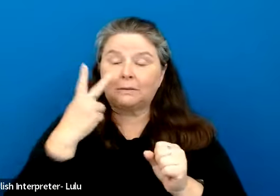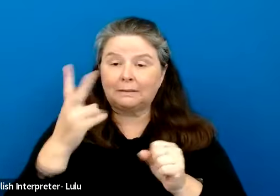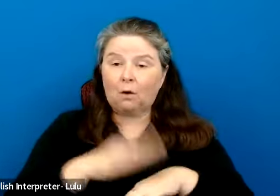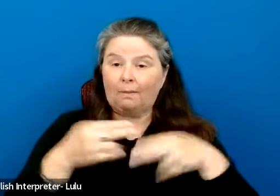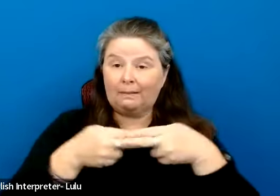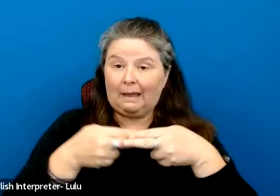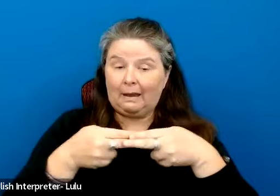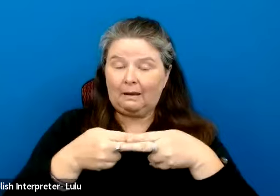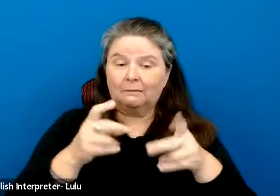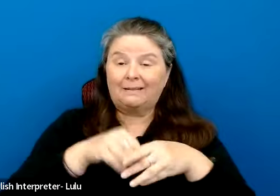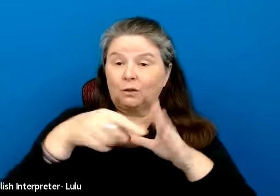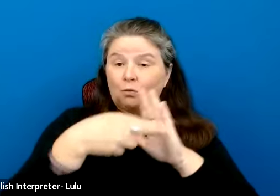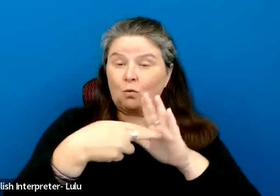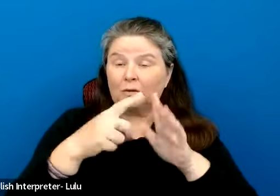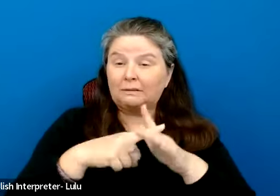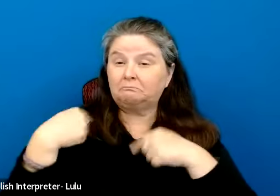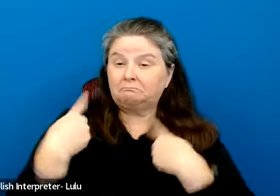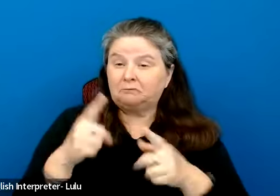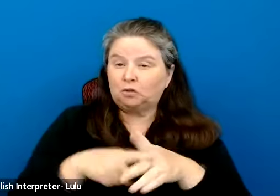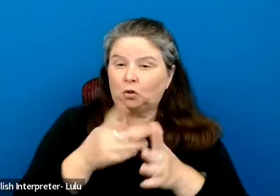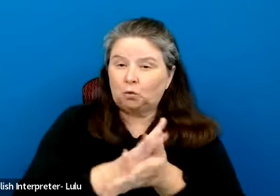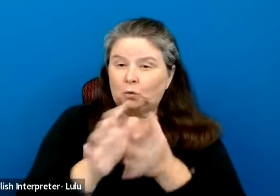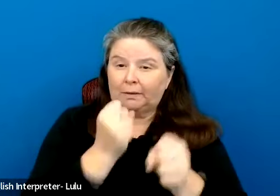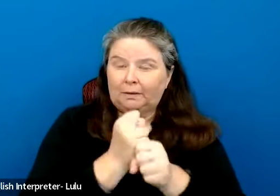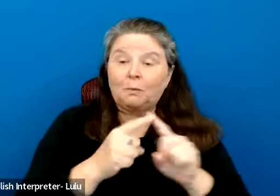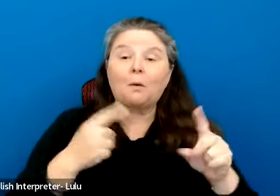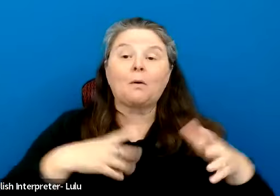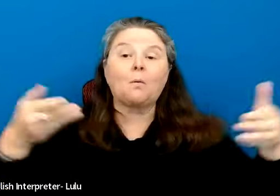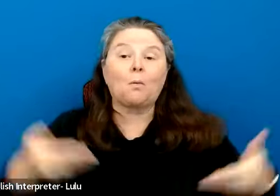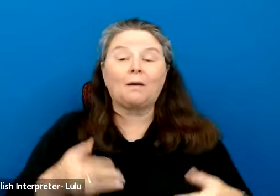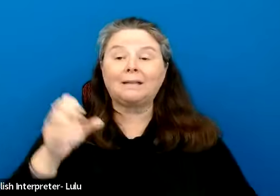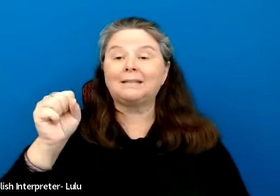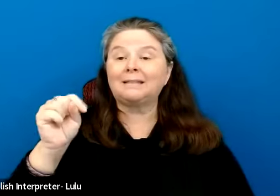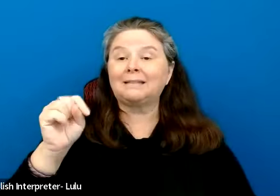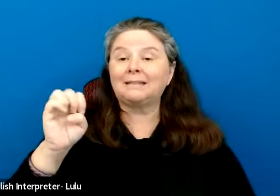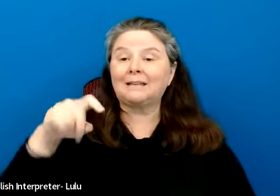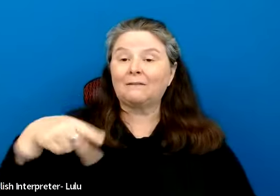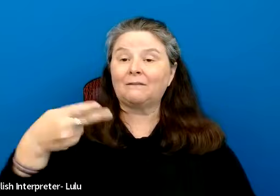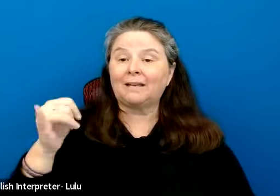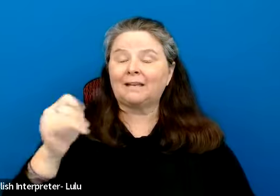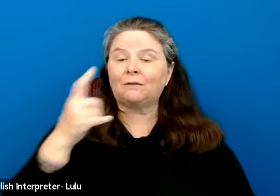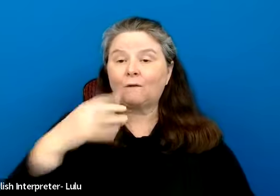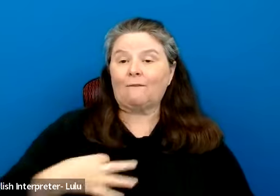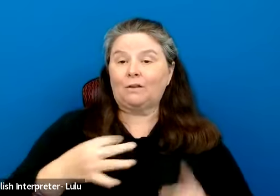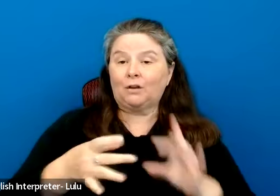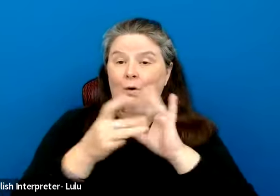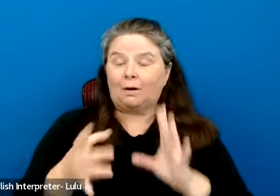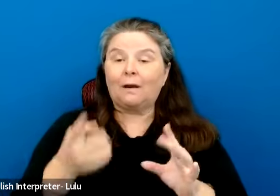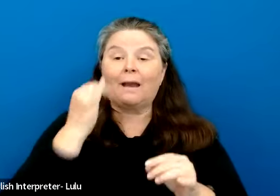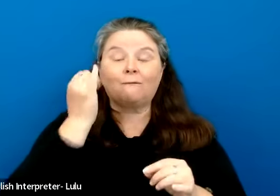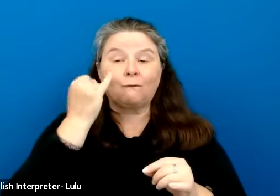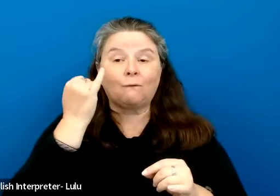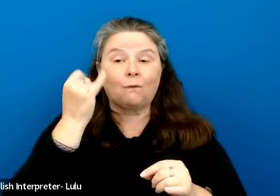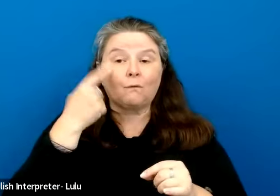slide has been in this role since the beginning of the school year, but we'd like to welcome Steffi as a volunteer coordinator. And for those that haven't